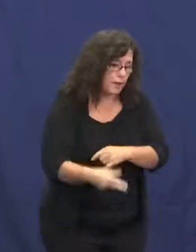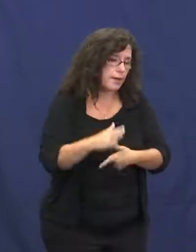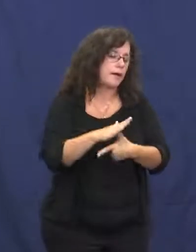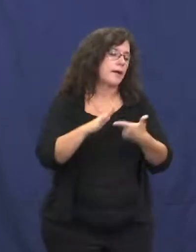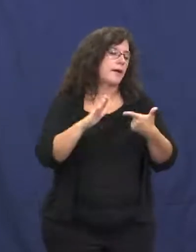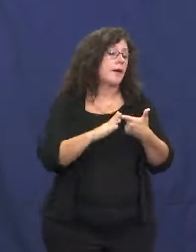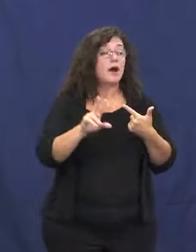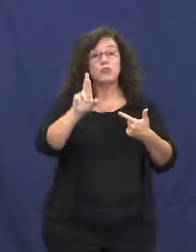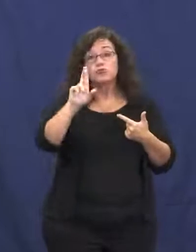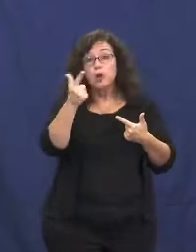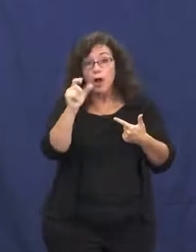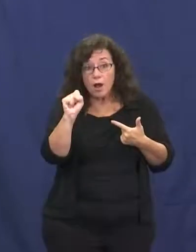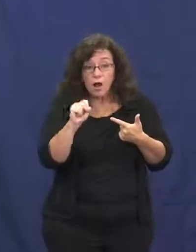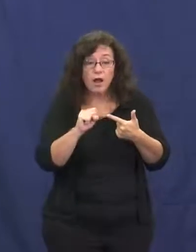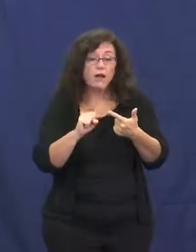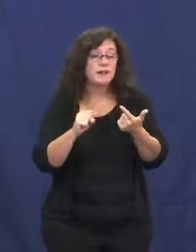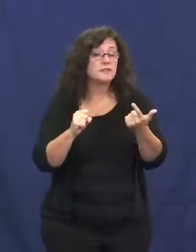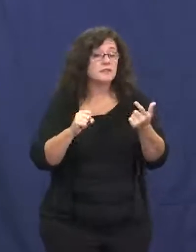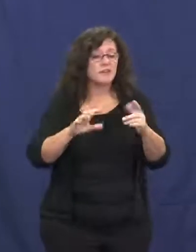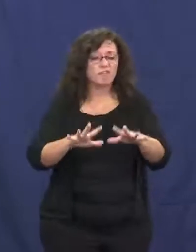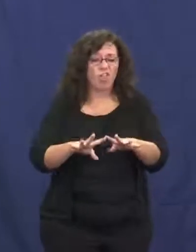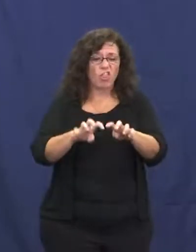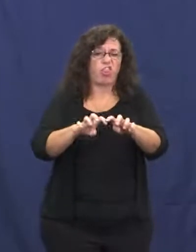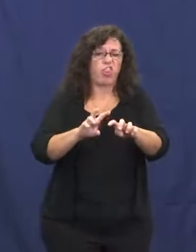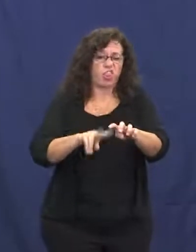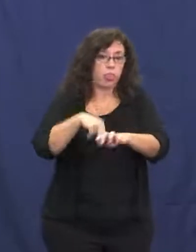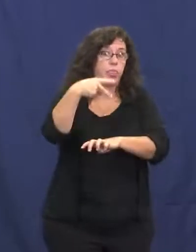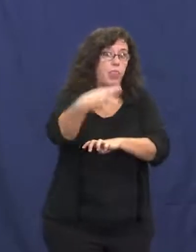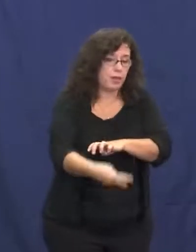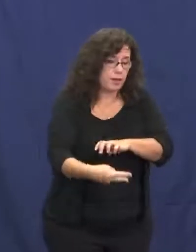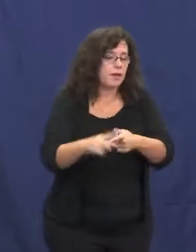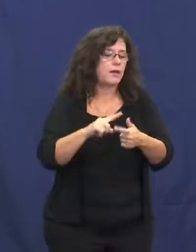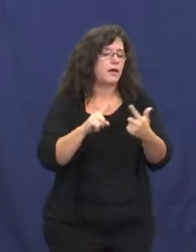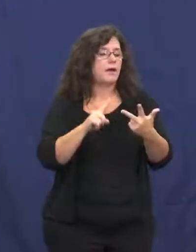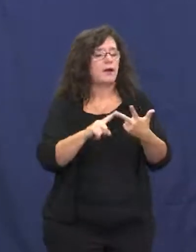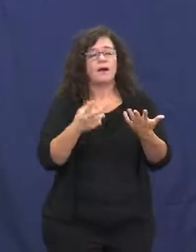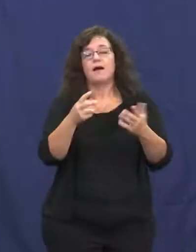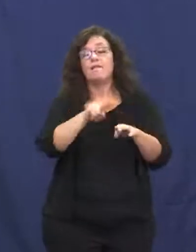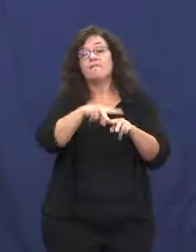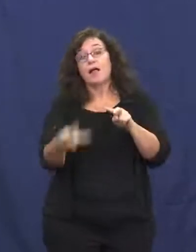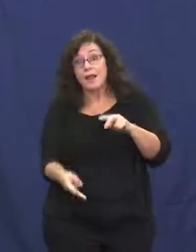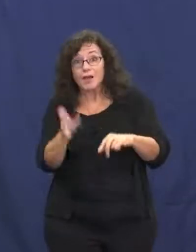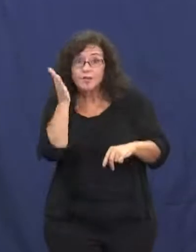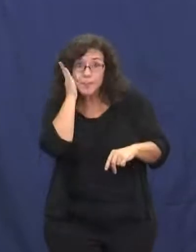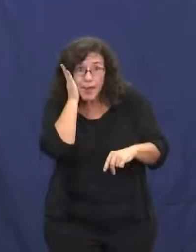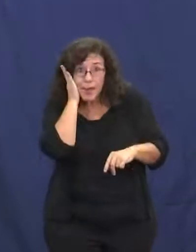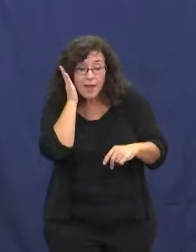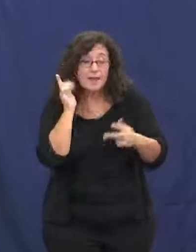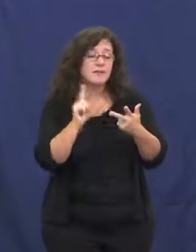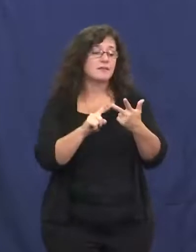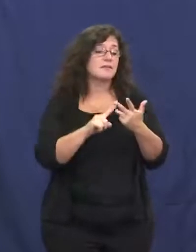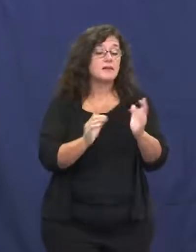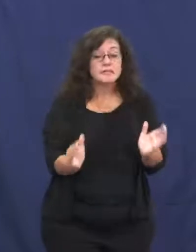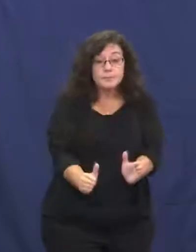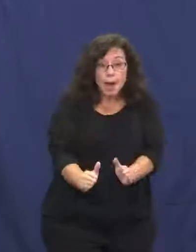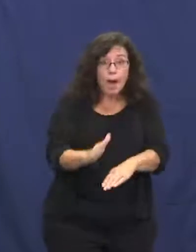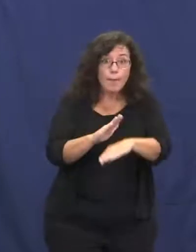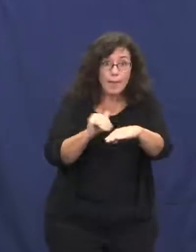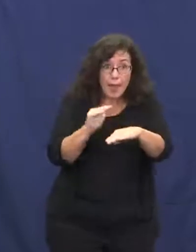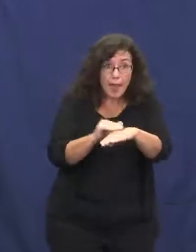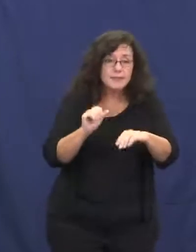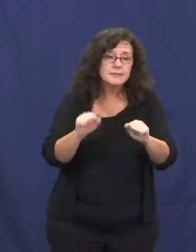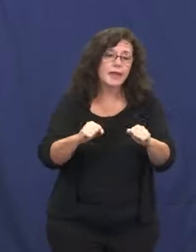wet floors, as well as small pets with leashes on them can wrap around ankles and cause people to fall. And then improper